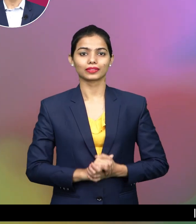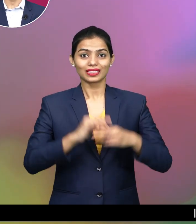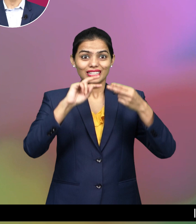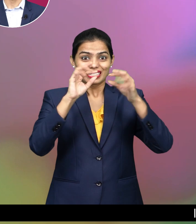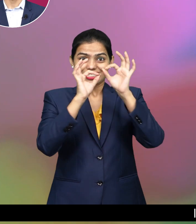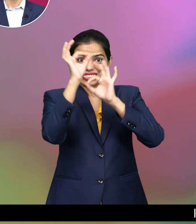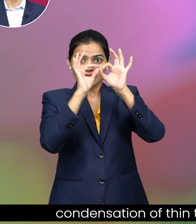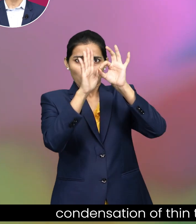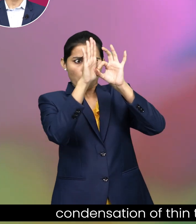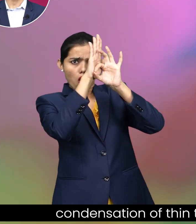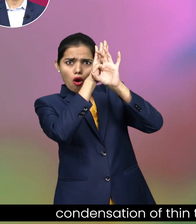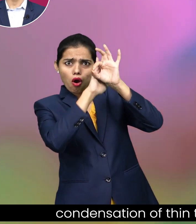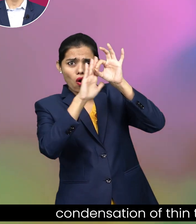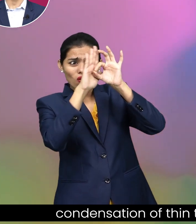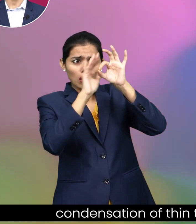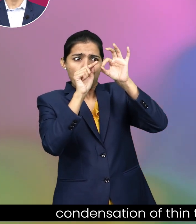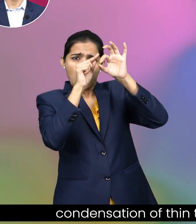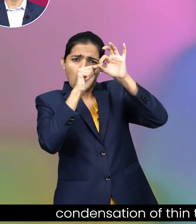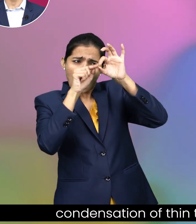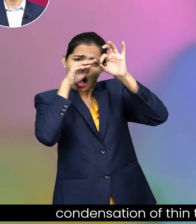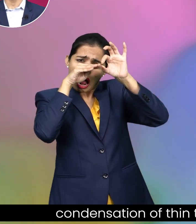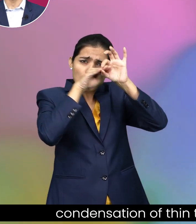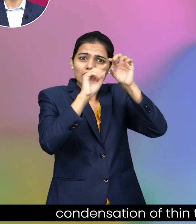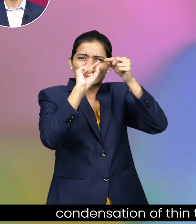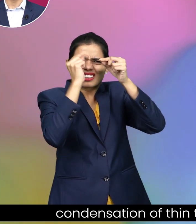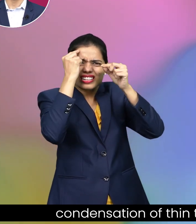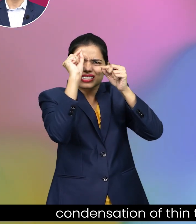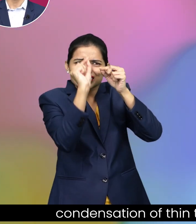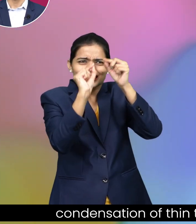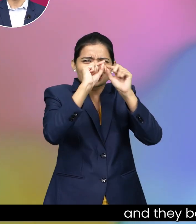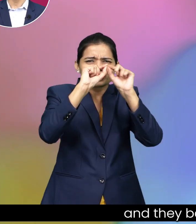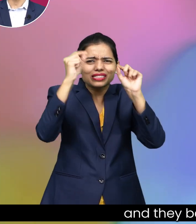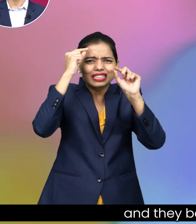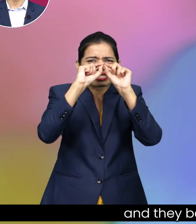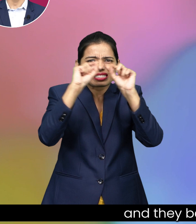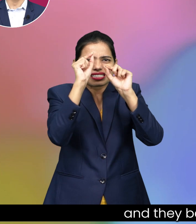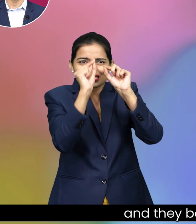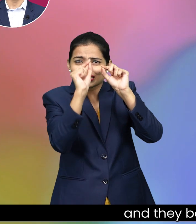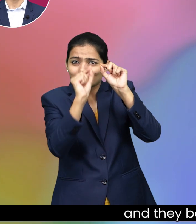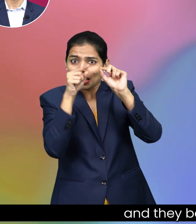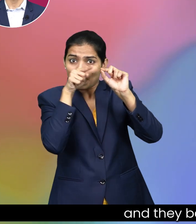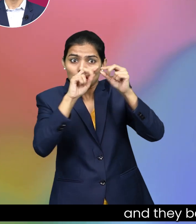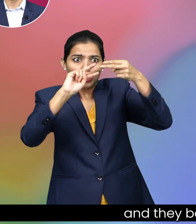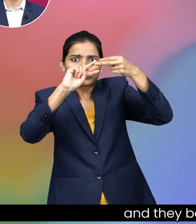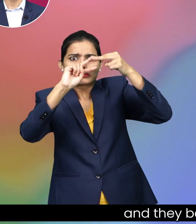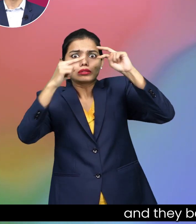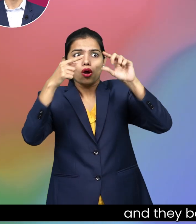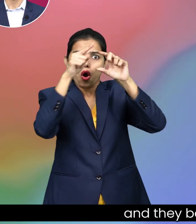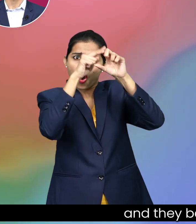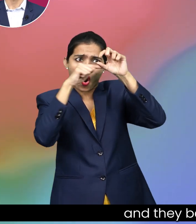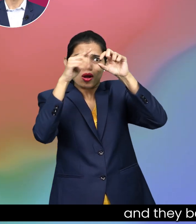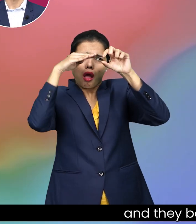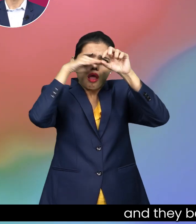In prophase, condensation of thin thread-like chromosomes occurs and they become short and